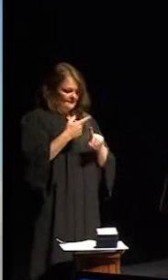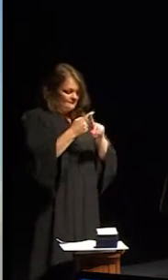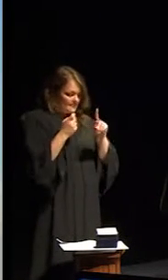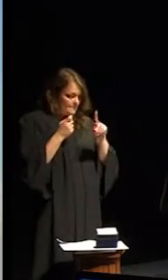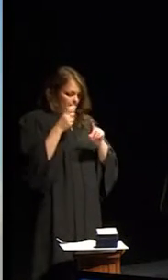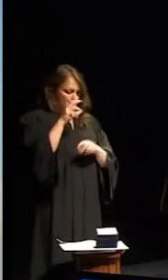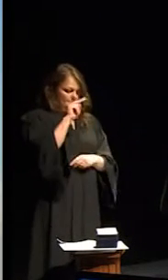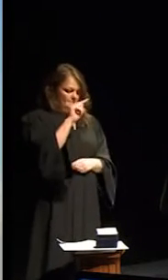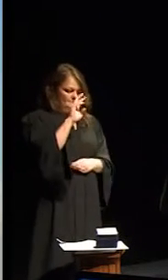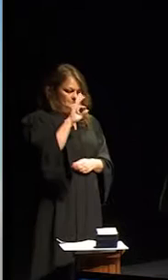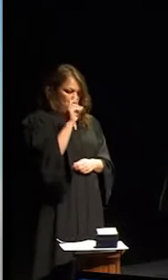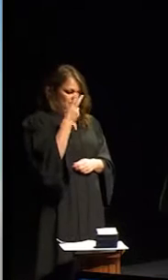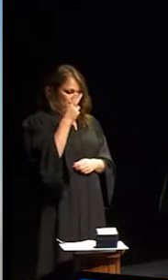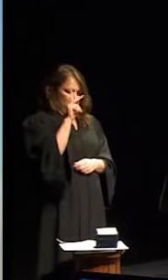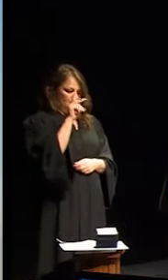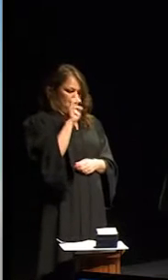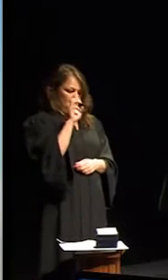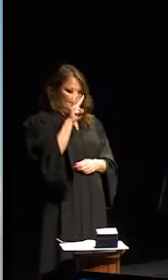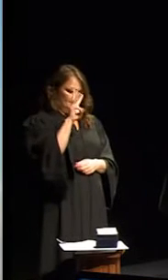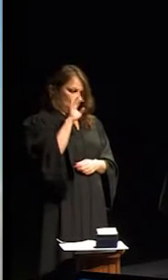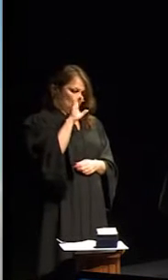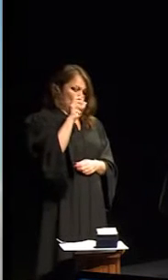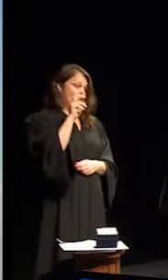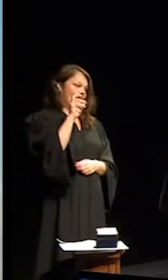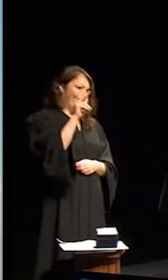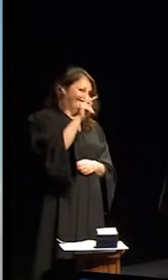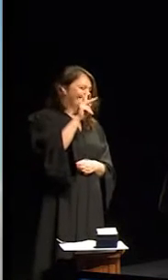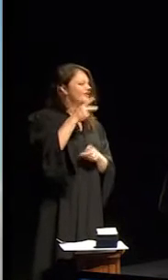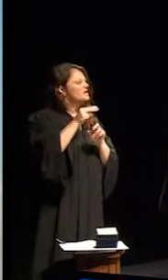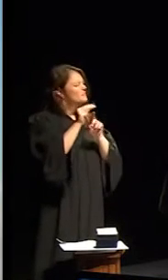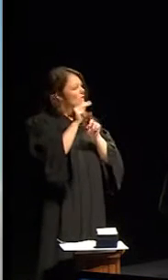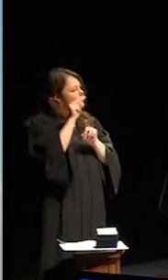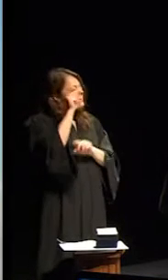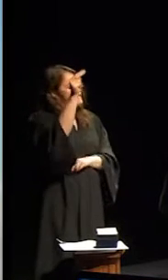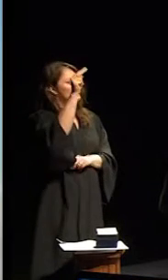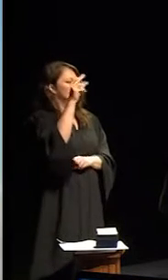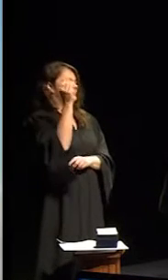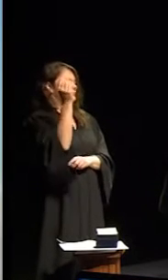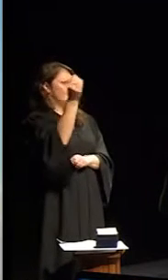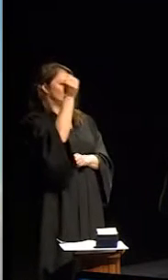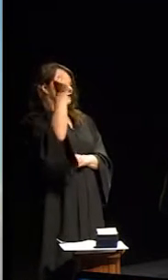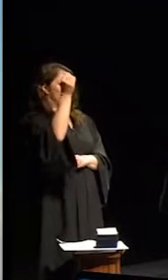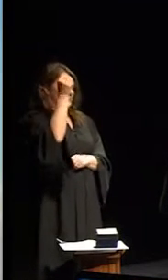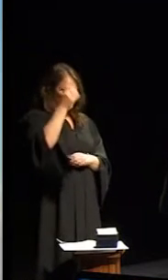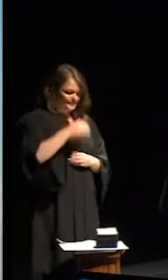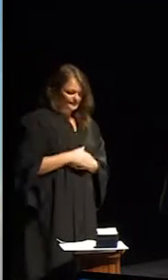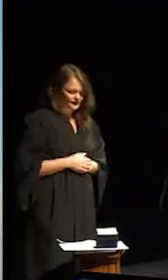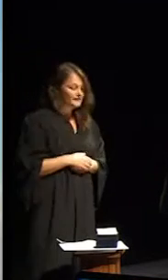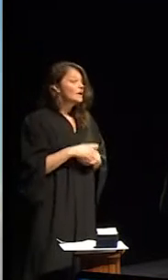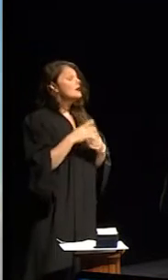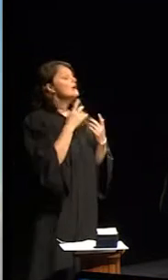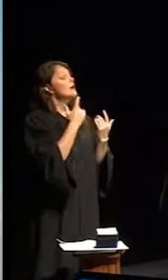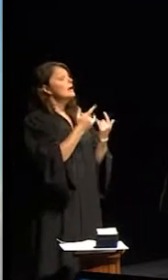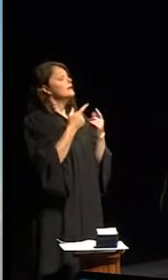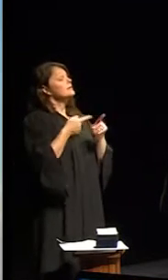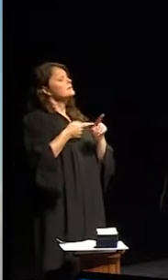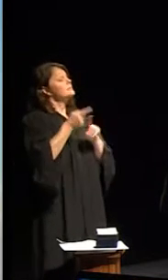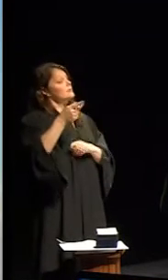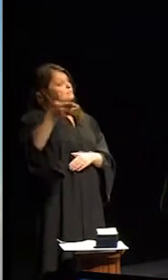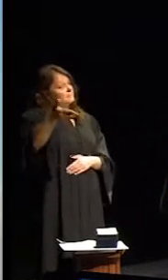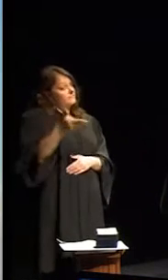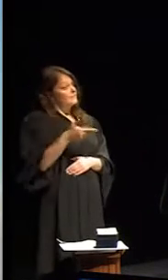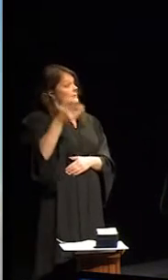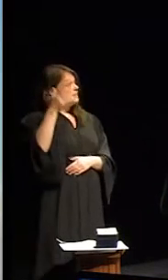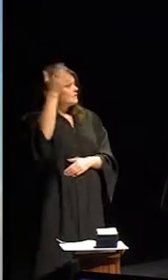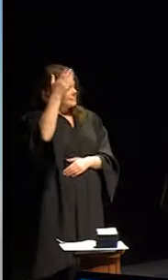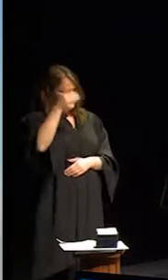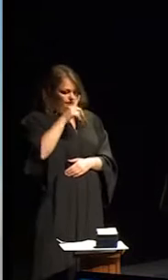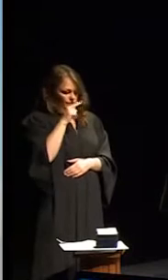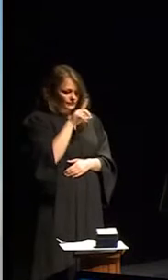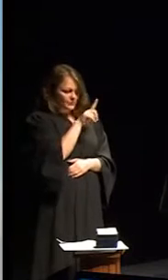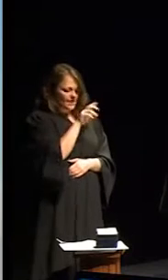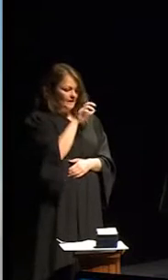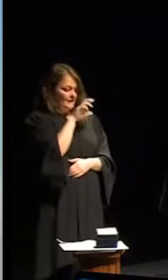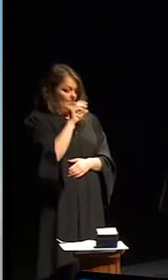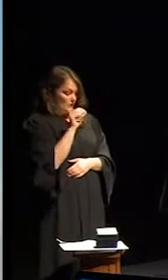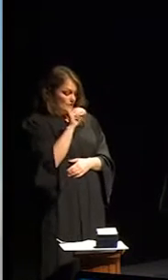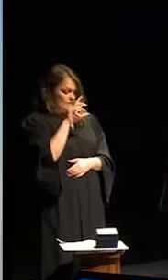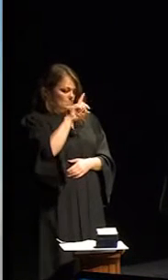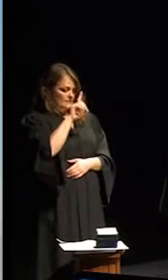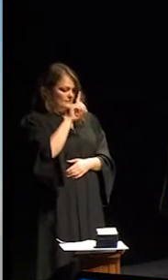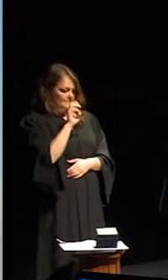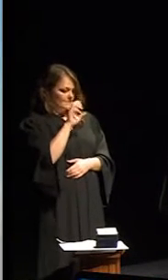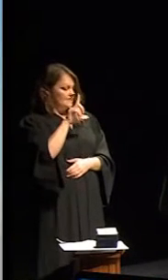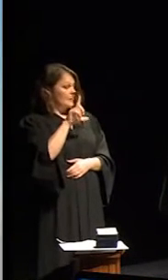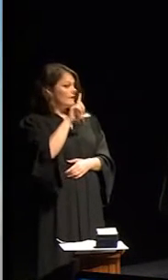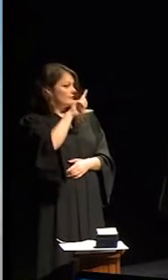Northern Ontario. Our keynote this morning is Leo Delzato, who will be more formally introduced later in